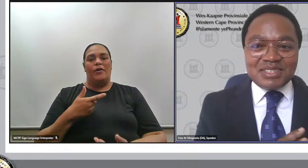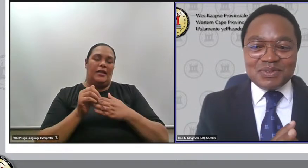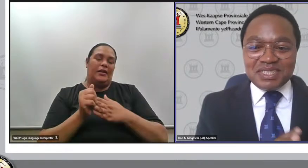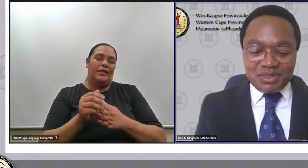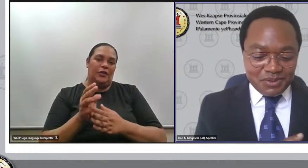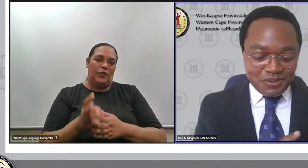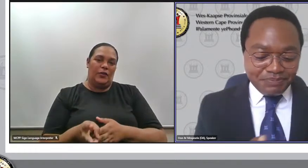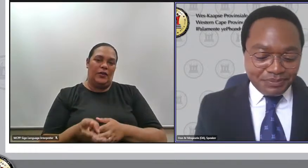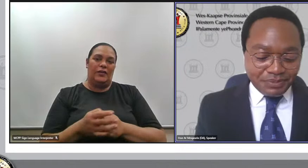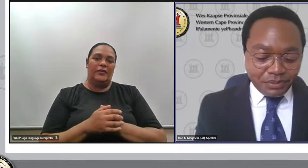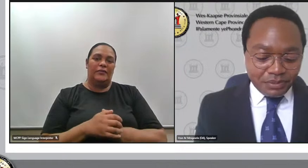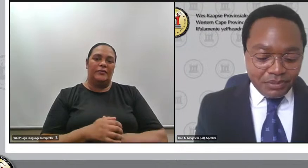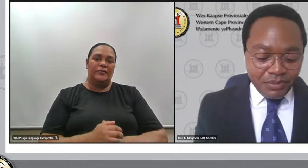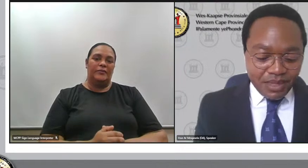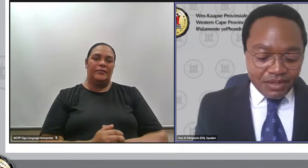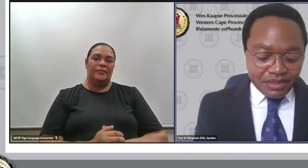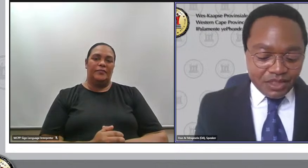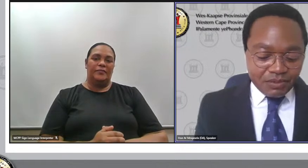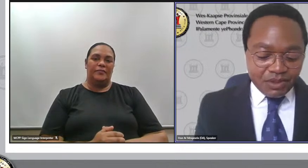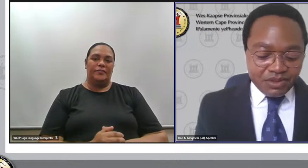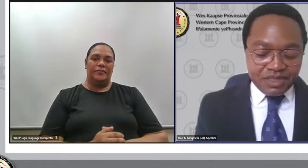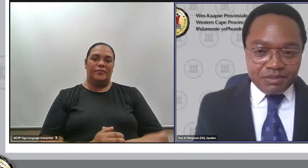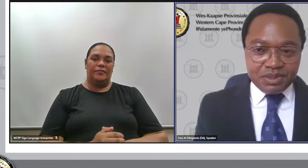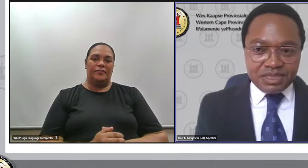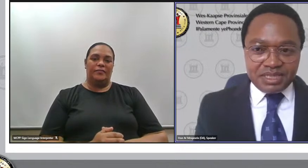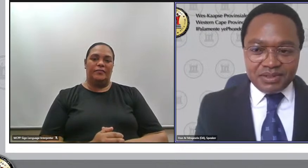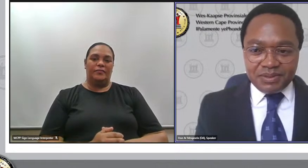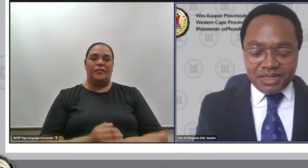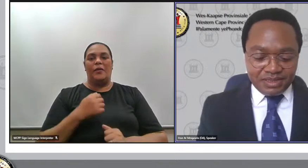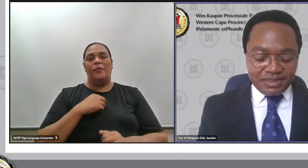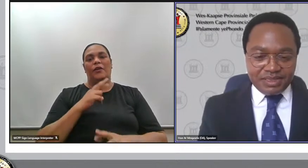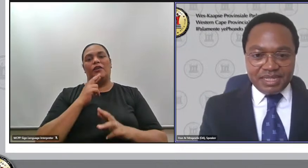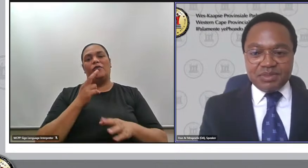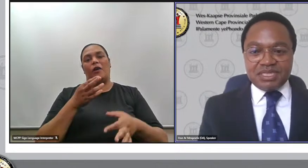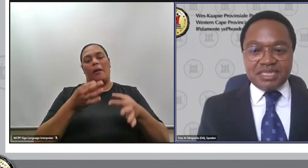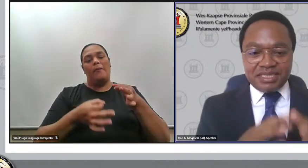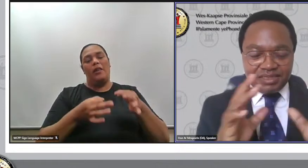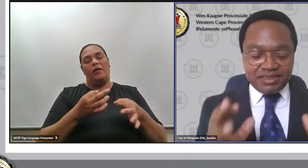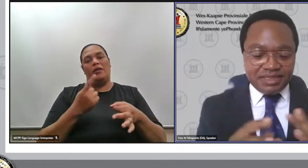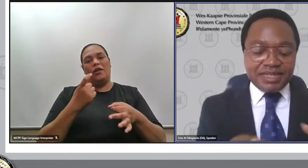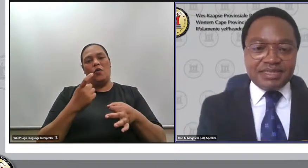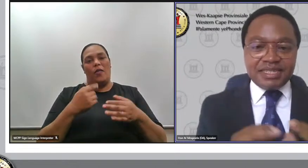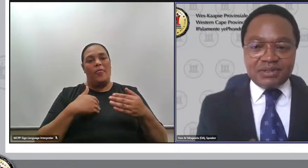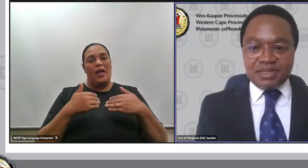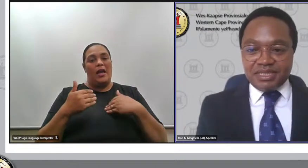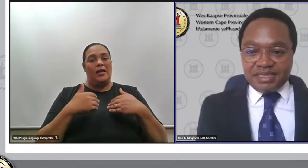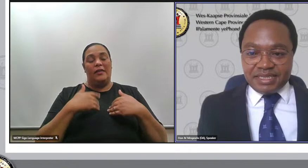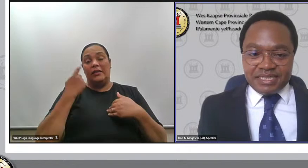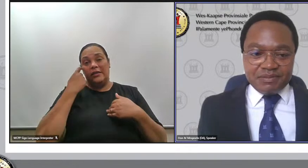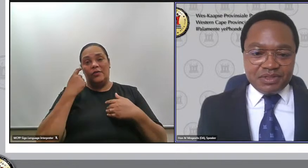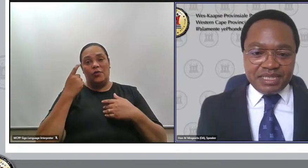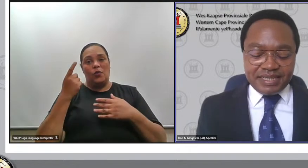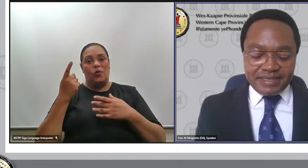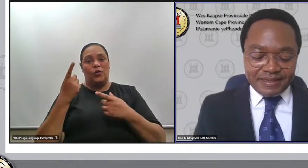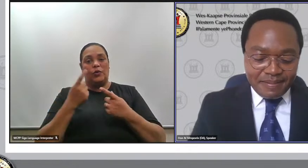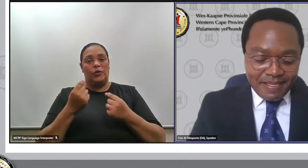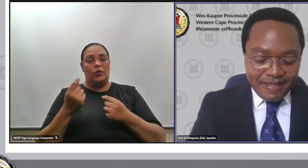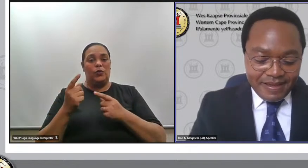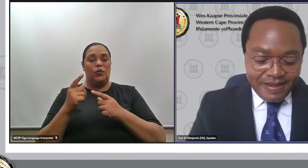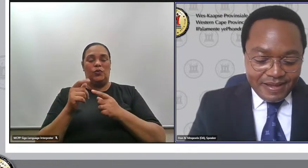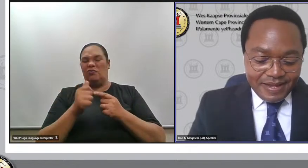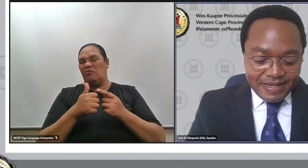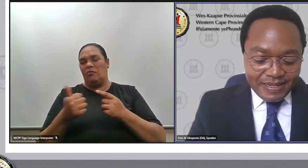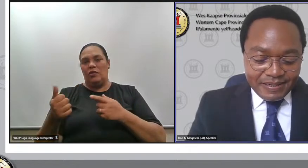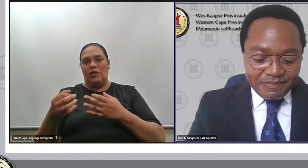I just want to respond on the political one. The administration, the secretary, we did the team on the rest.